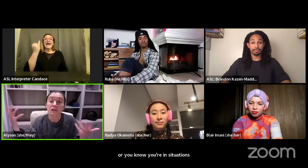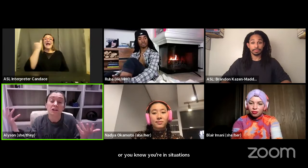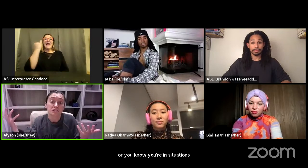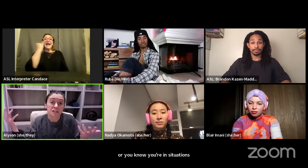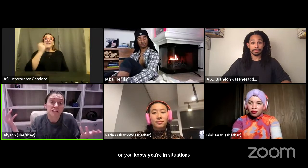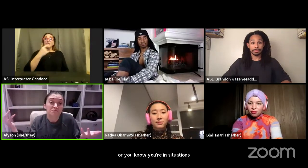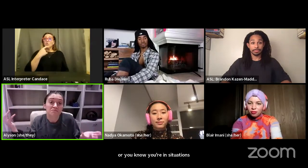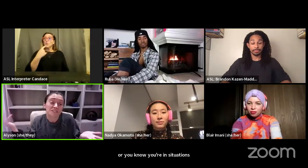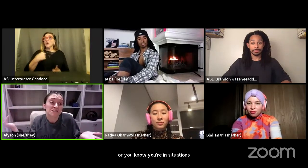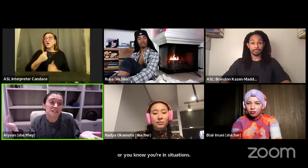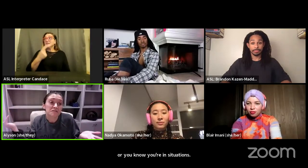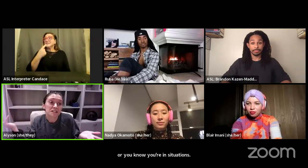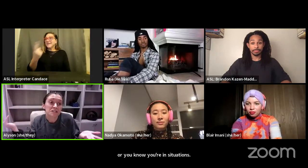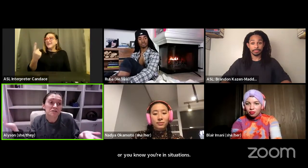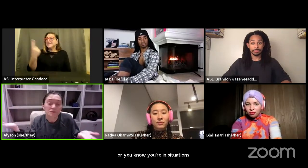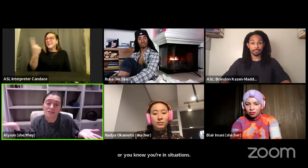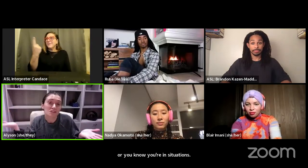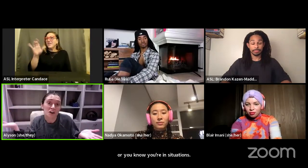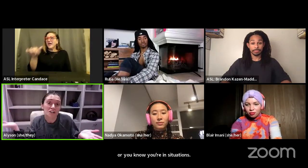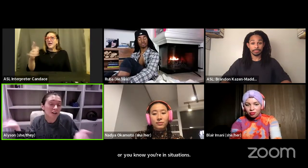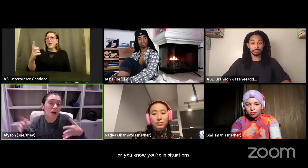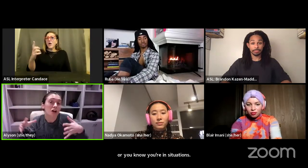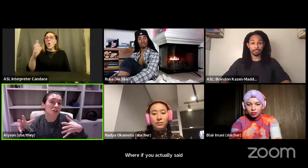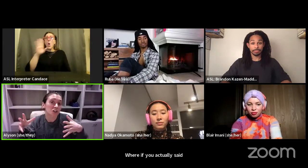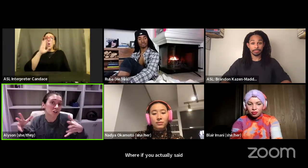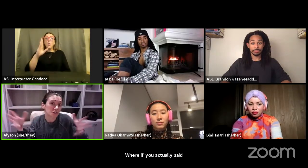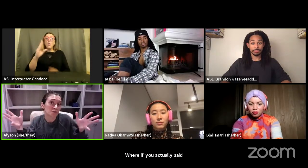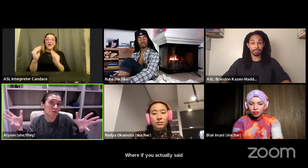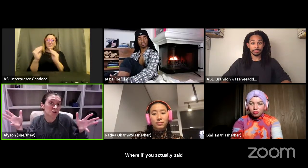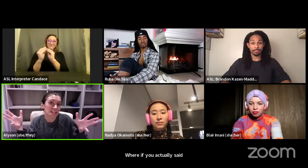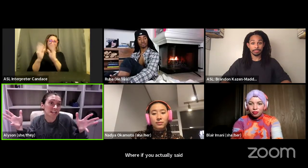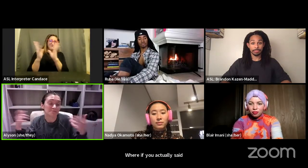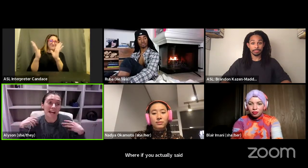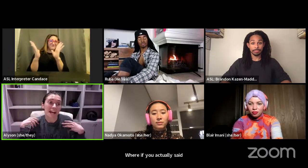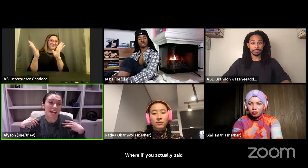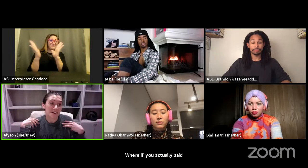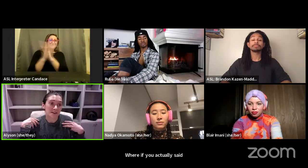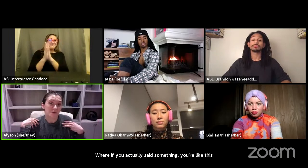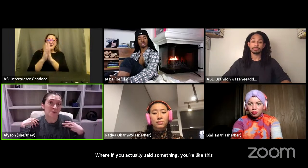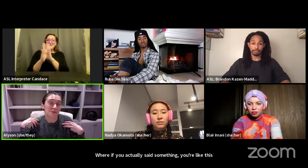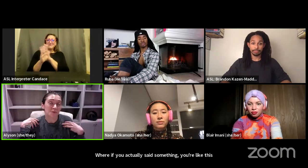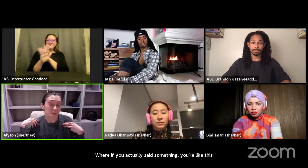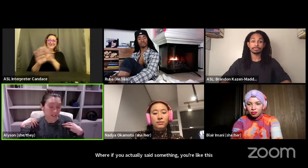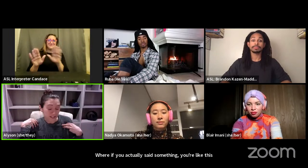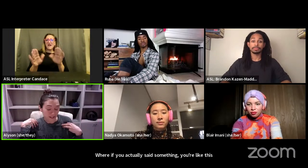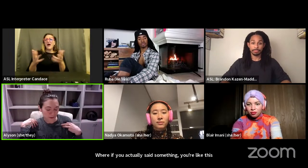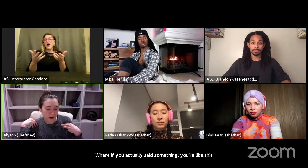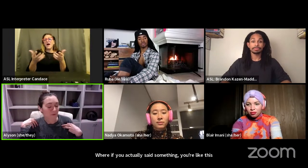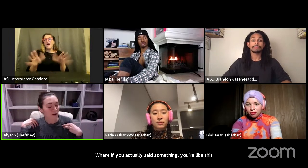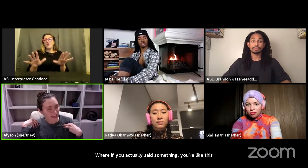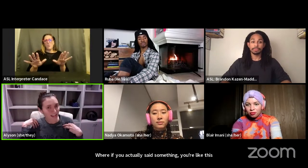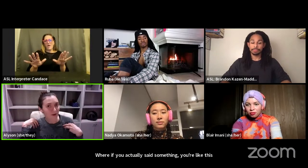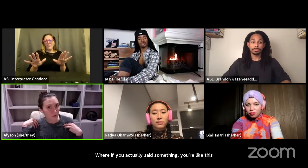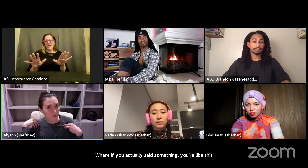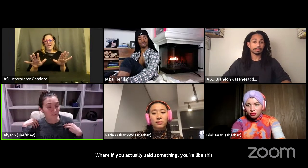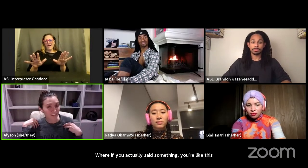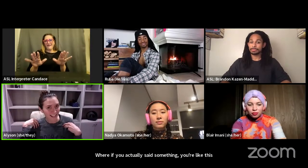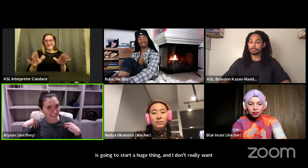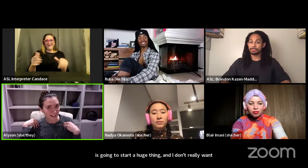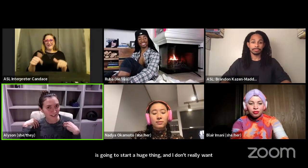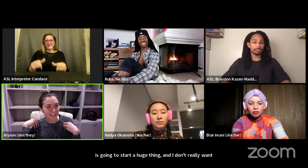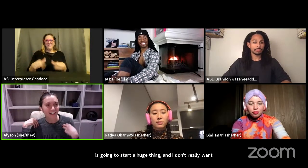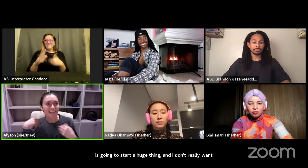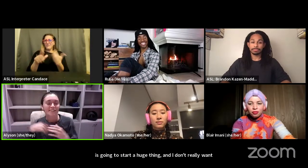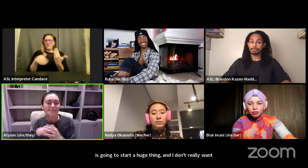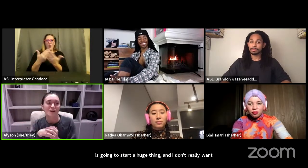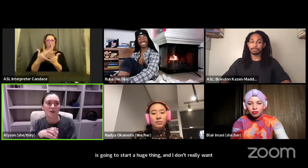something, you're like, this is going to start a huge thing. And I don't really want that whole